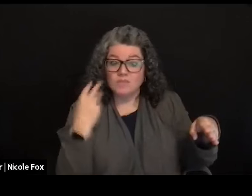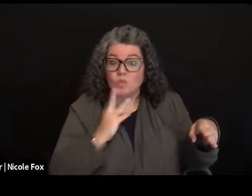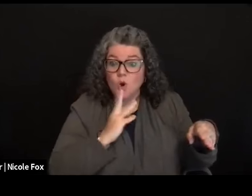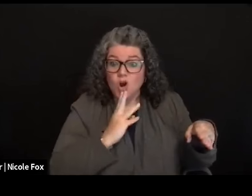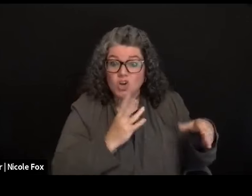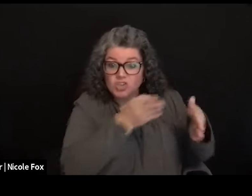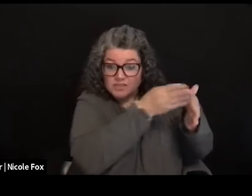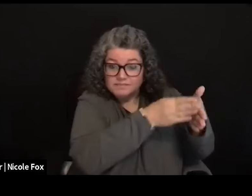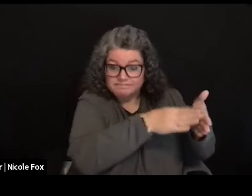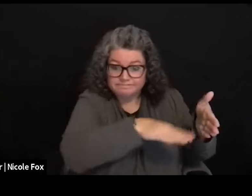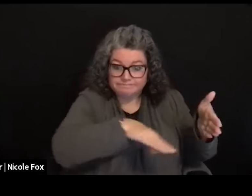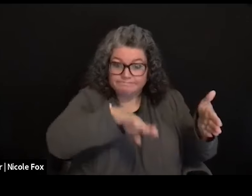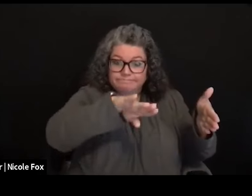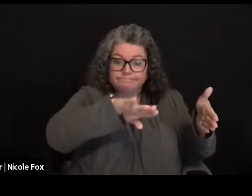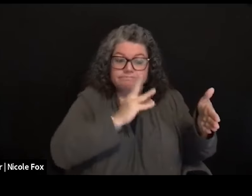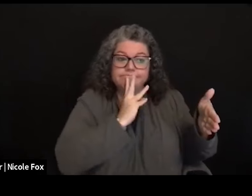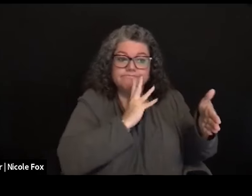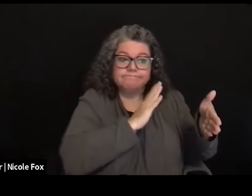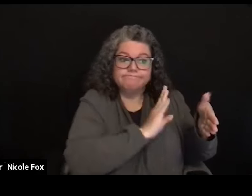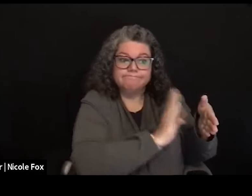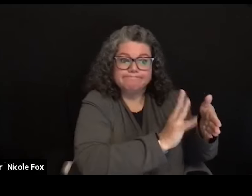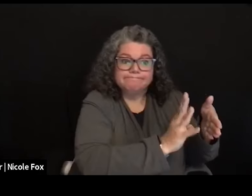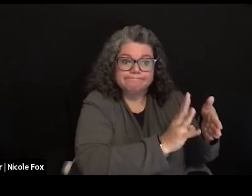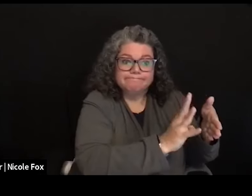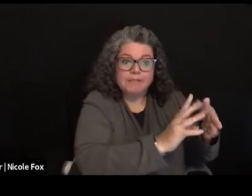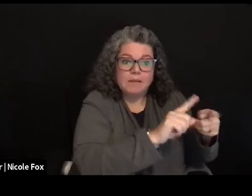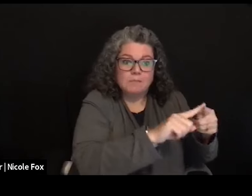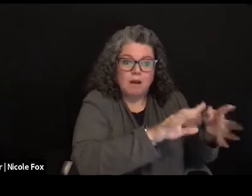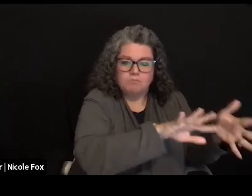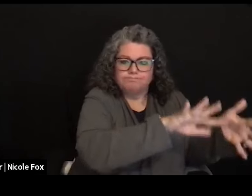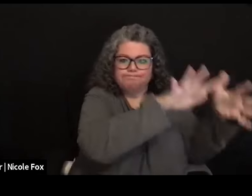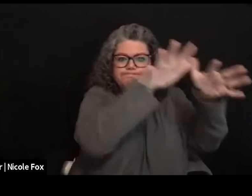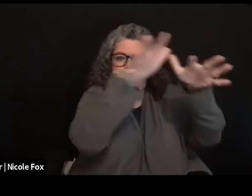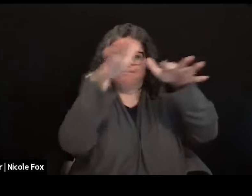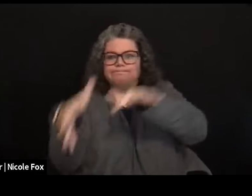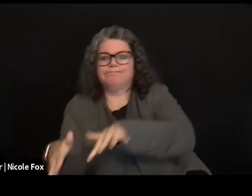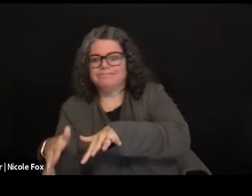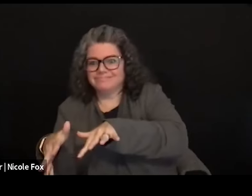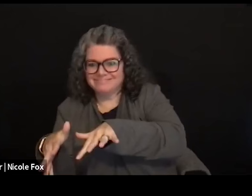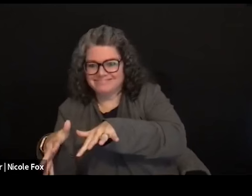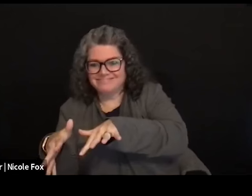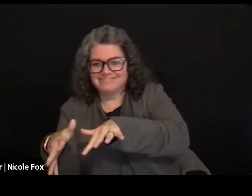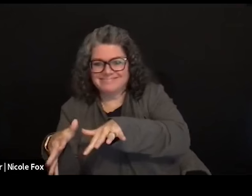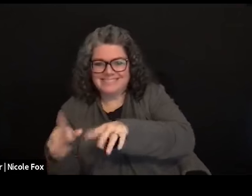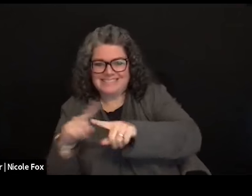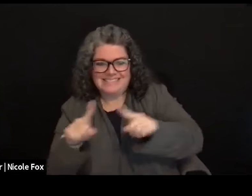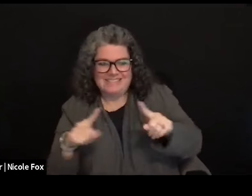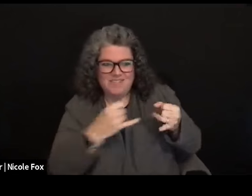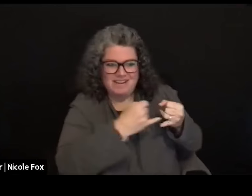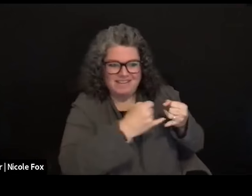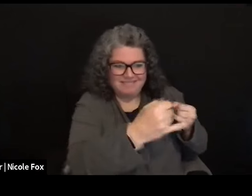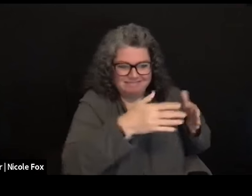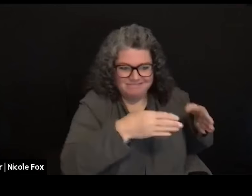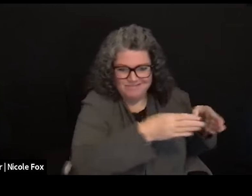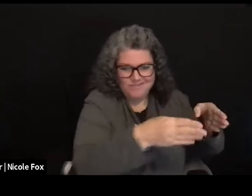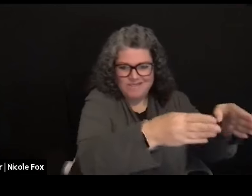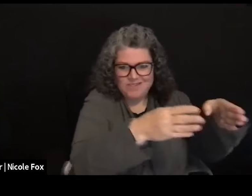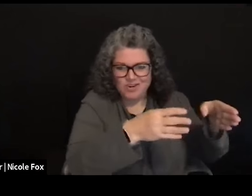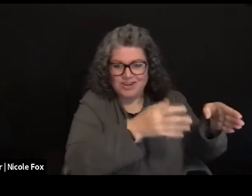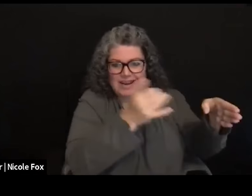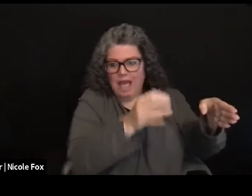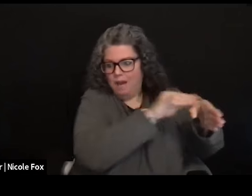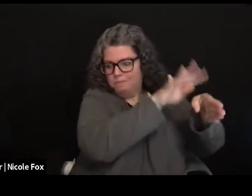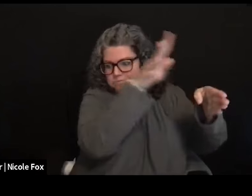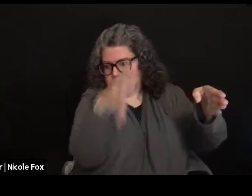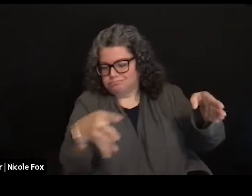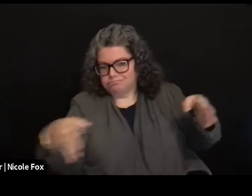was the original location. But as you can see, the entire waterway has shifted. So the repairs that we've had to make on this